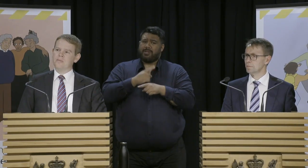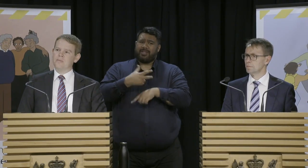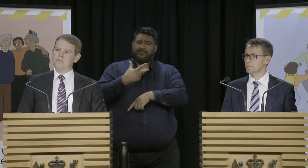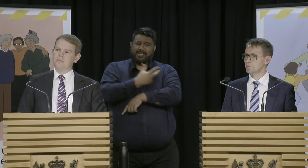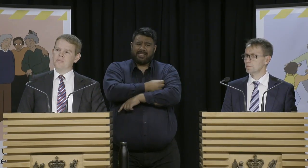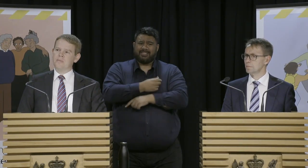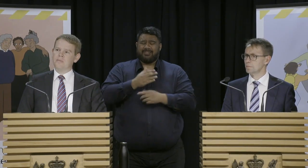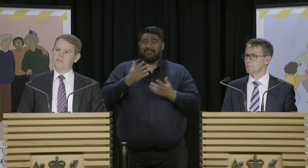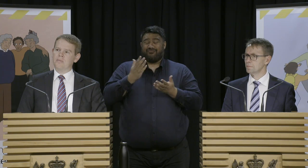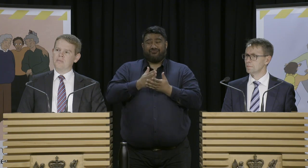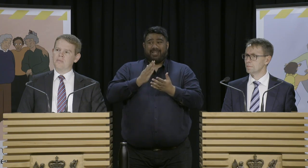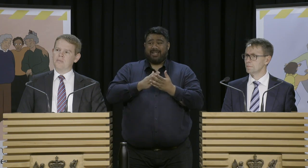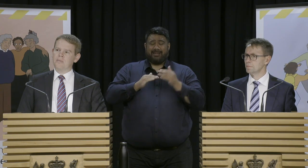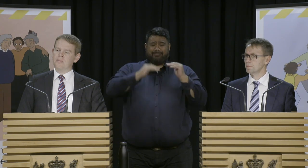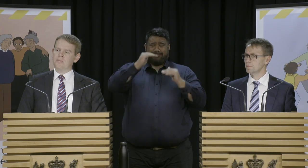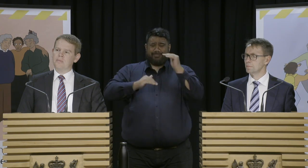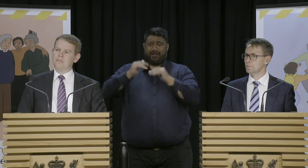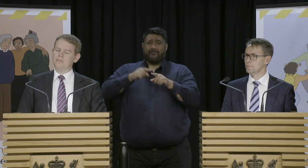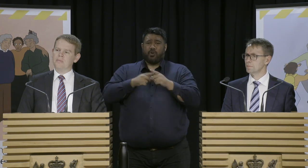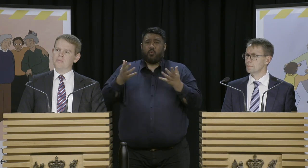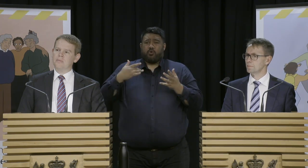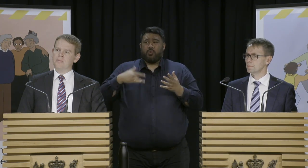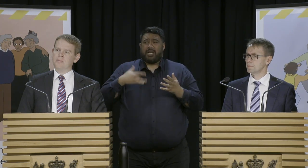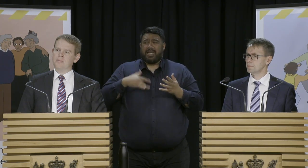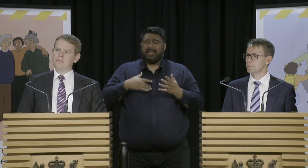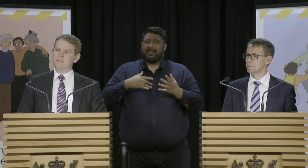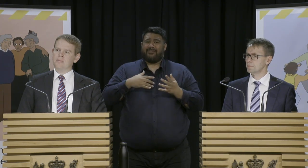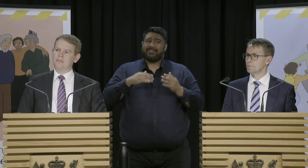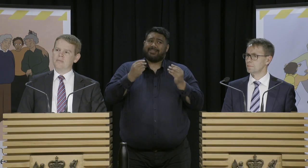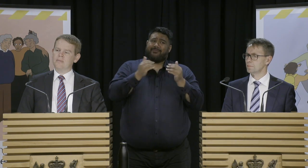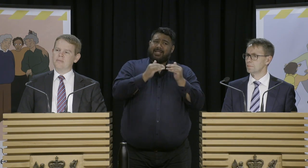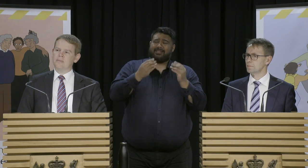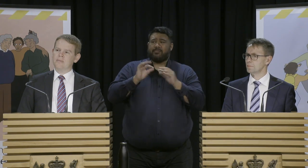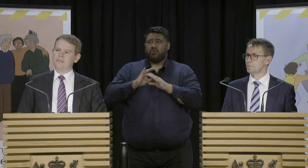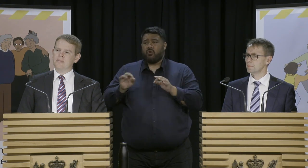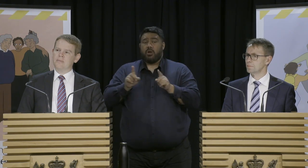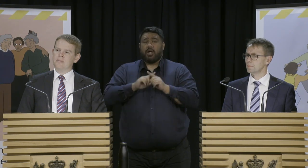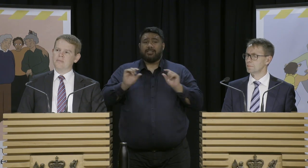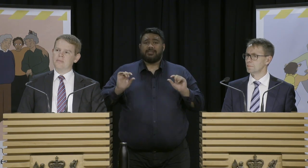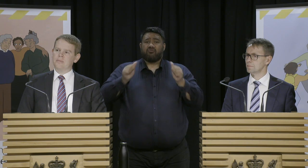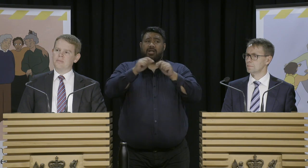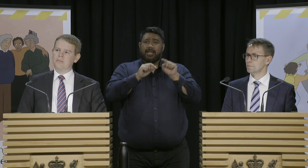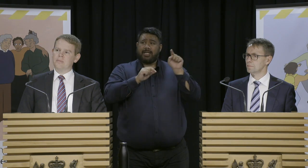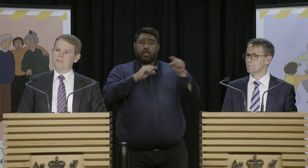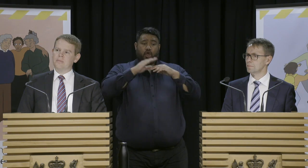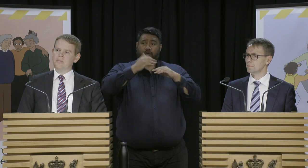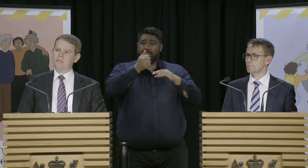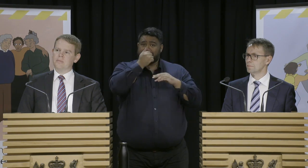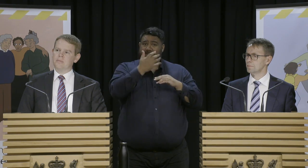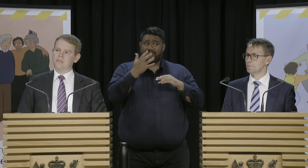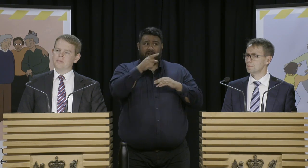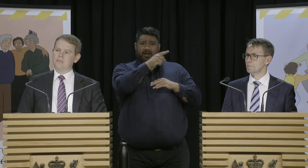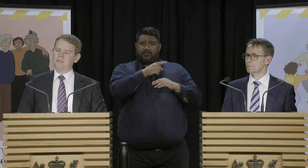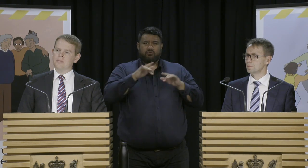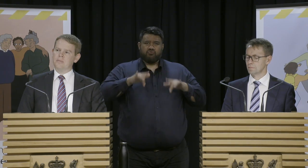vaccinations, unsurprisingly, I'll use Taranaki as an example again. But the over 65s group, there's still no vaccinations happening there, and